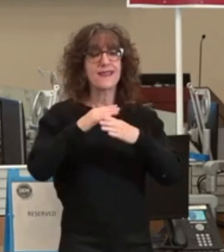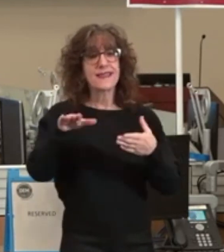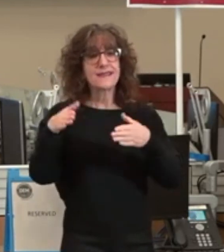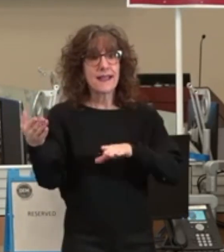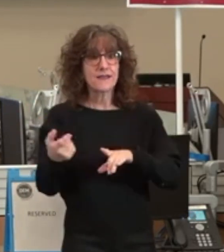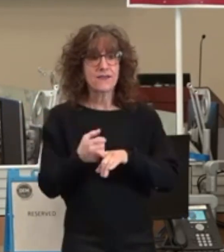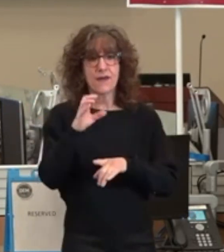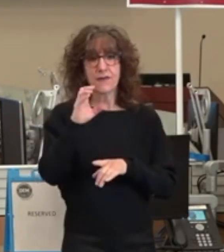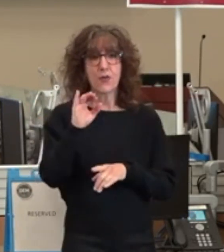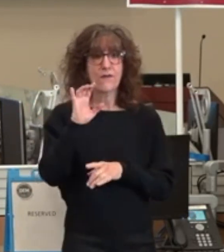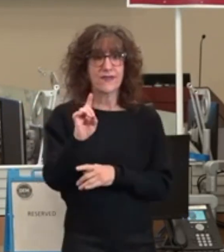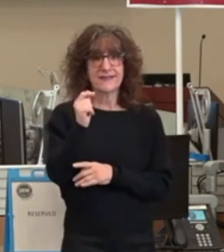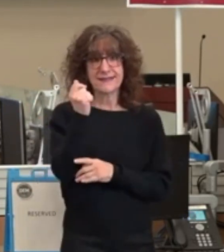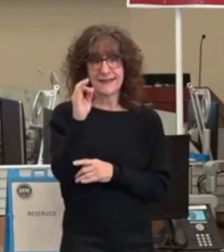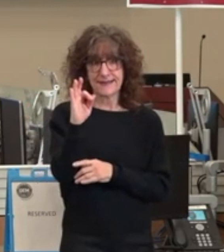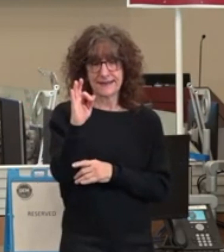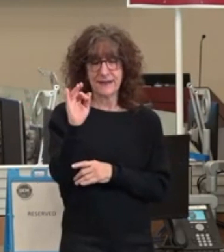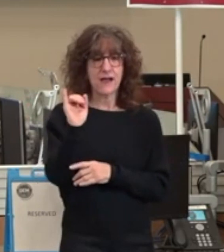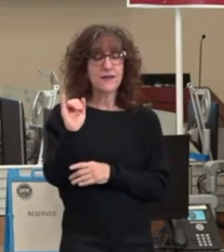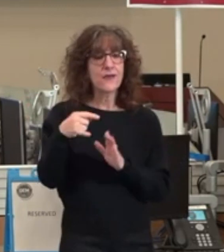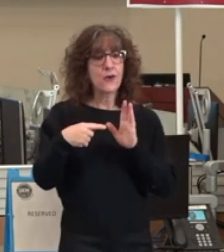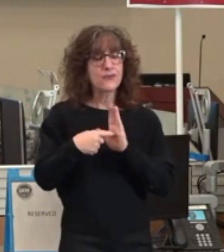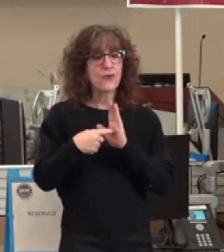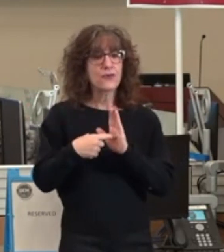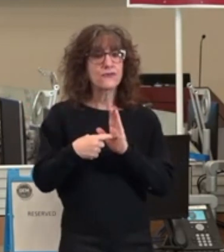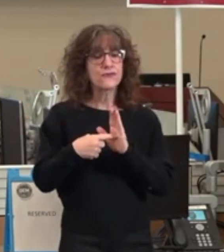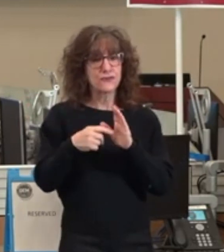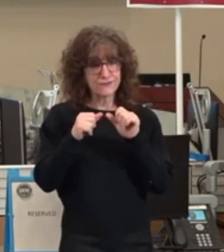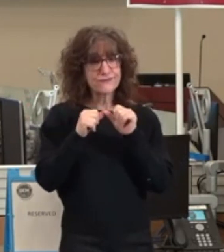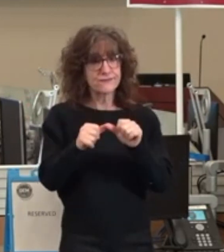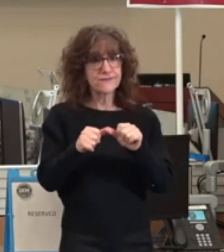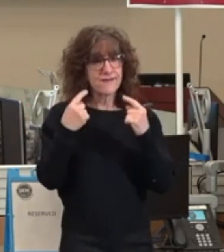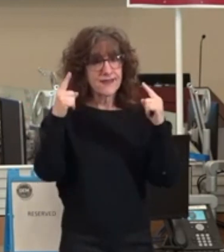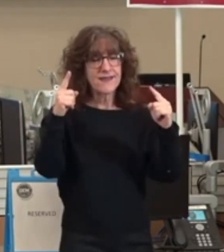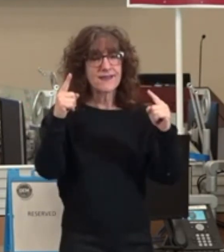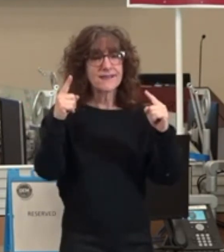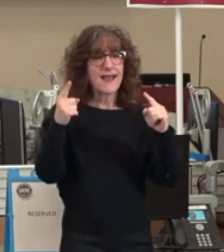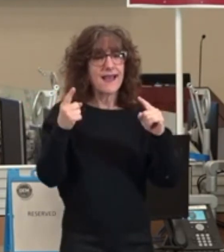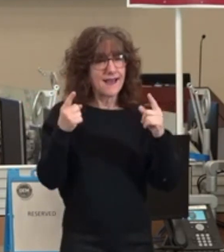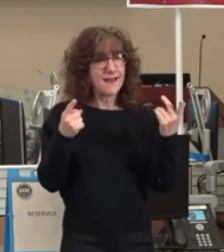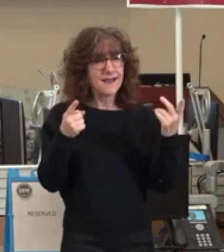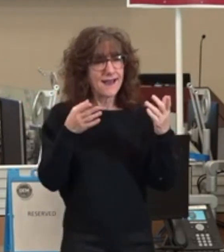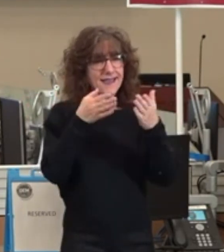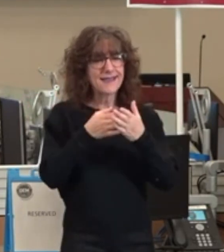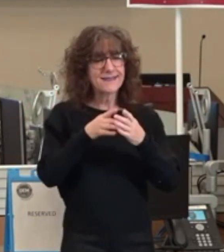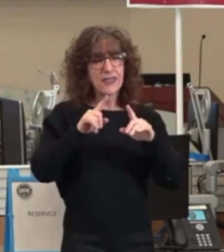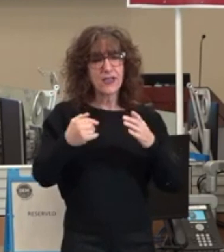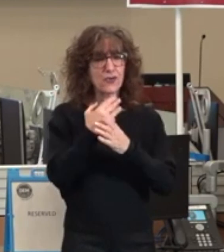from COVID-19. Moreover, it's been shown to maintain effectiveness against the variants that we have seen